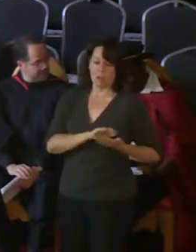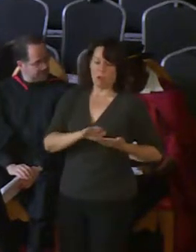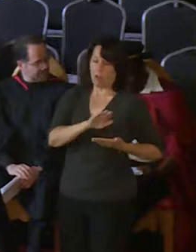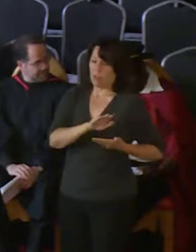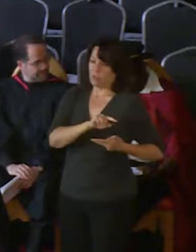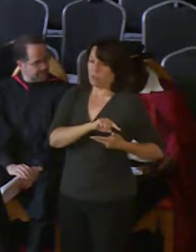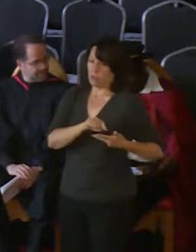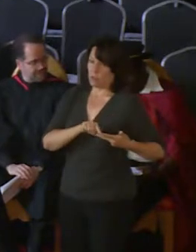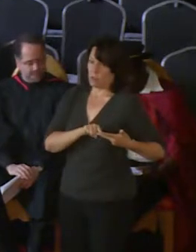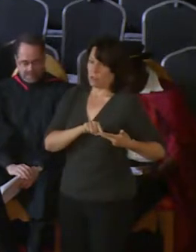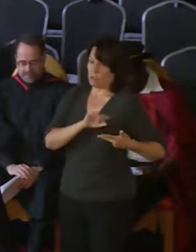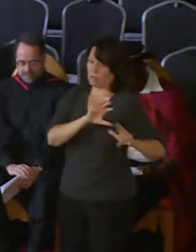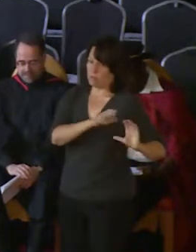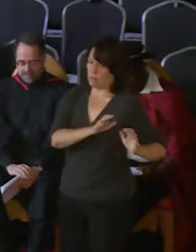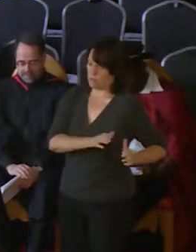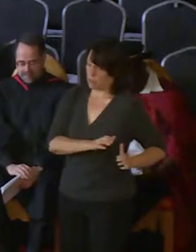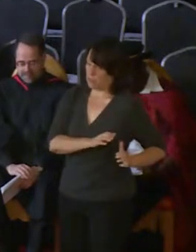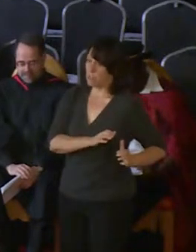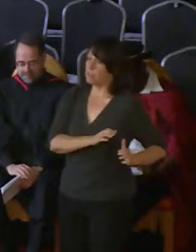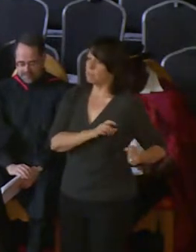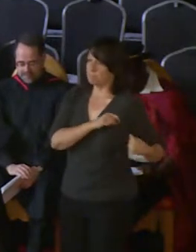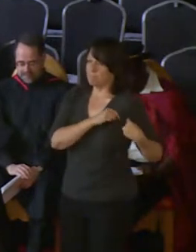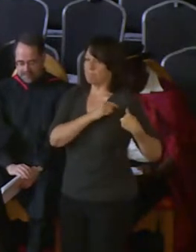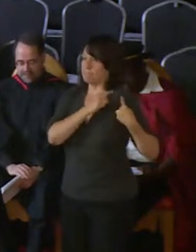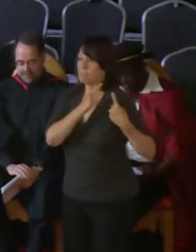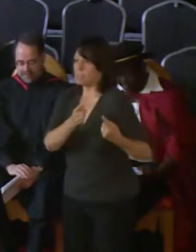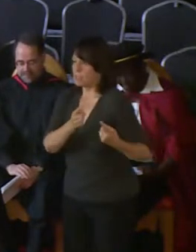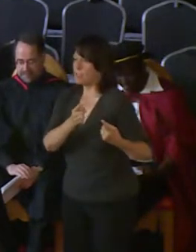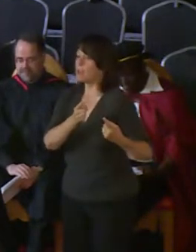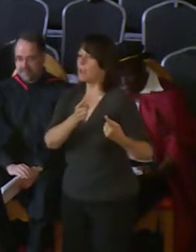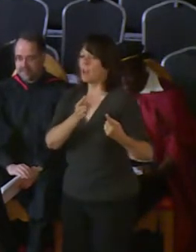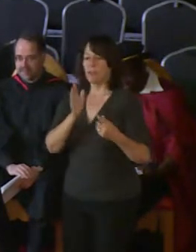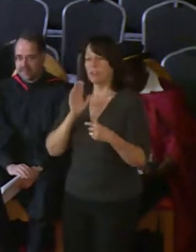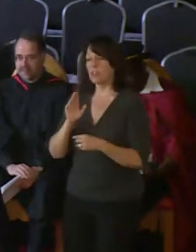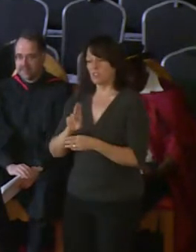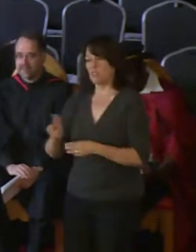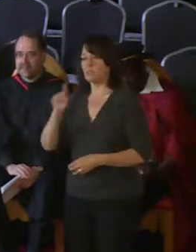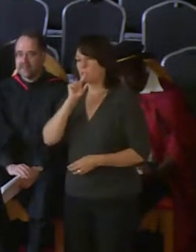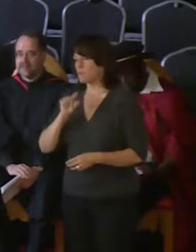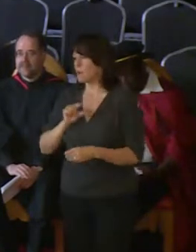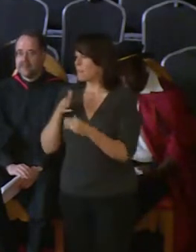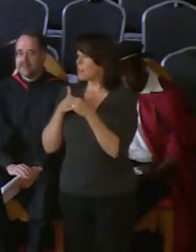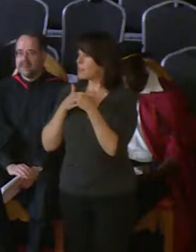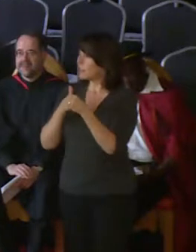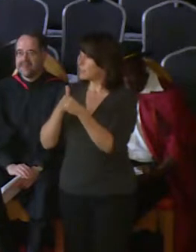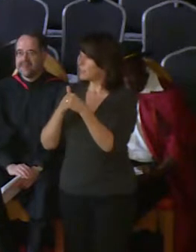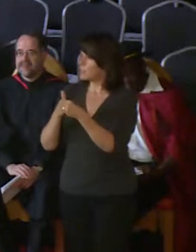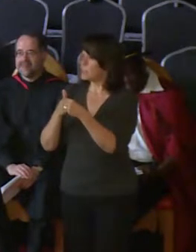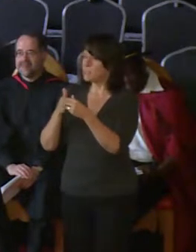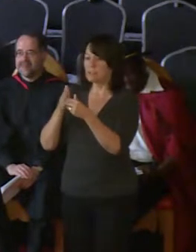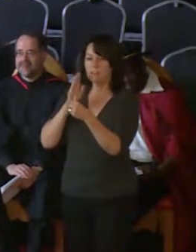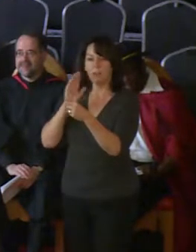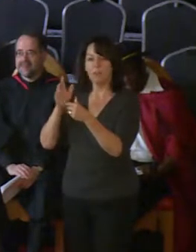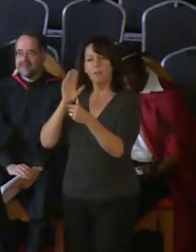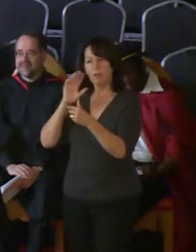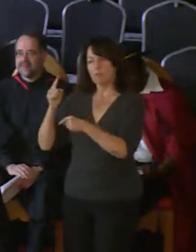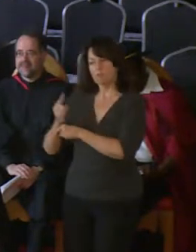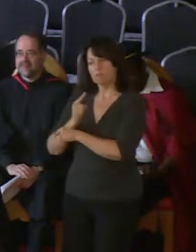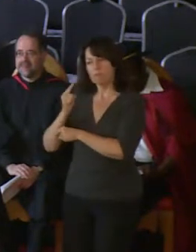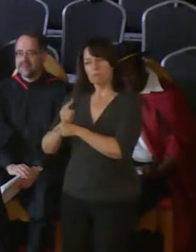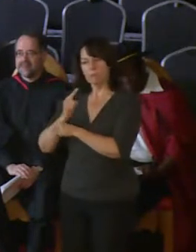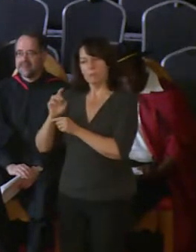the University of Guelph has been a leader in practical education focused on the whole